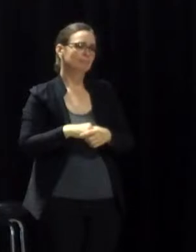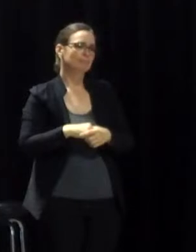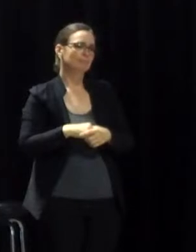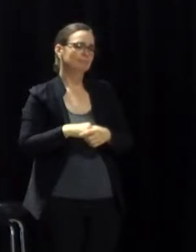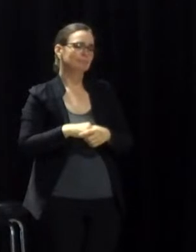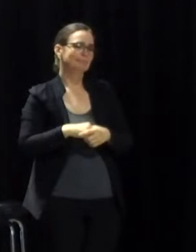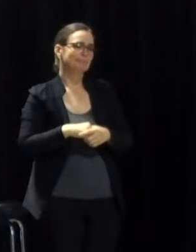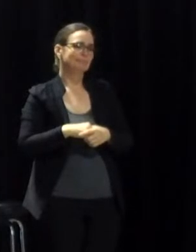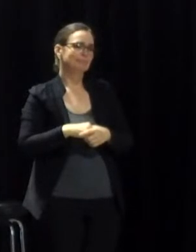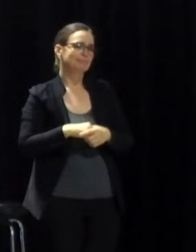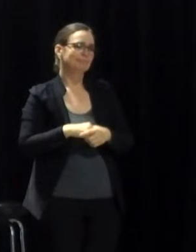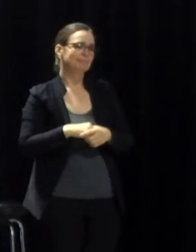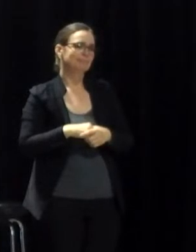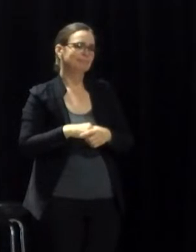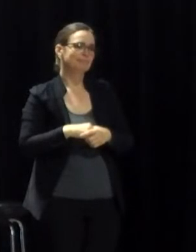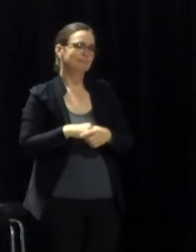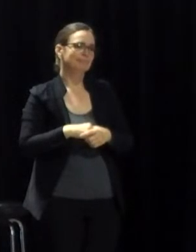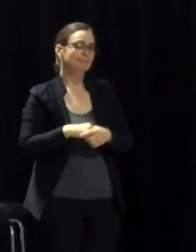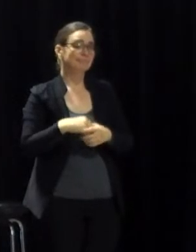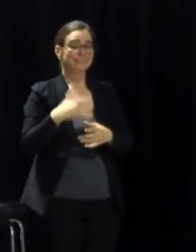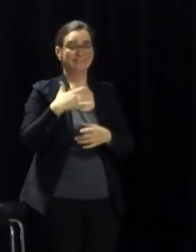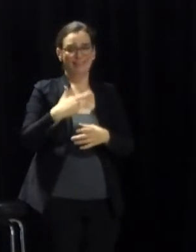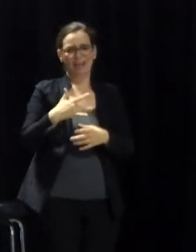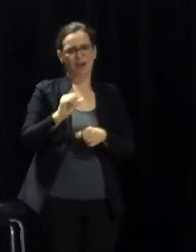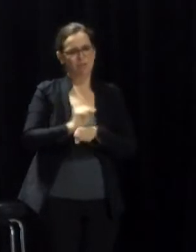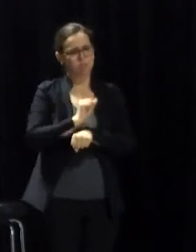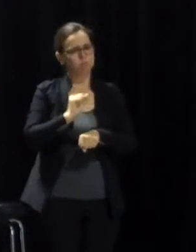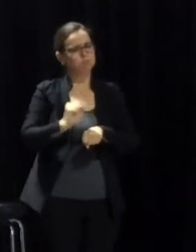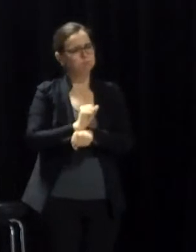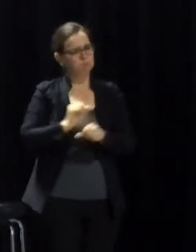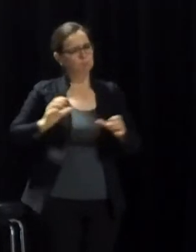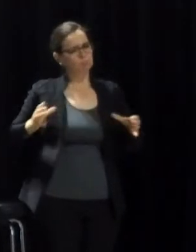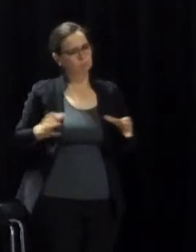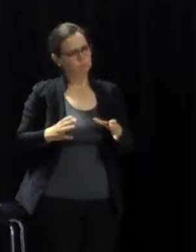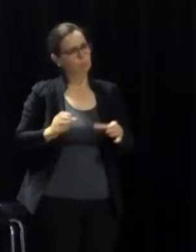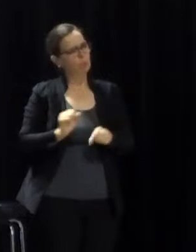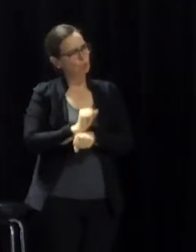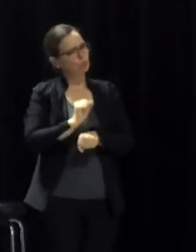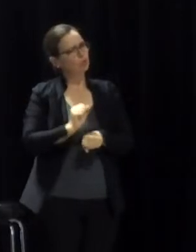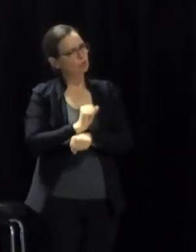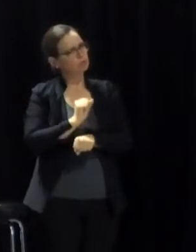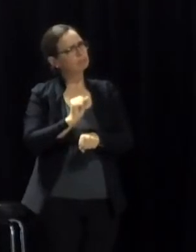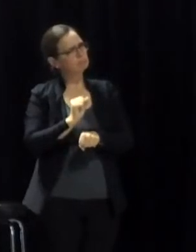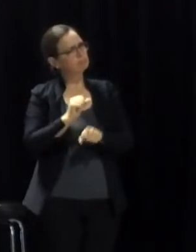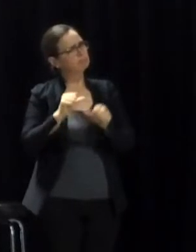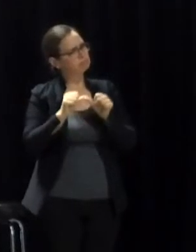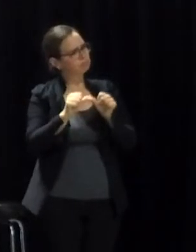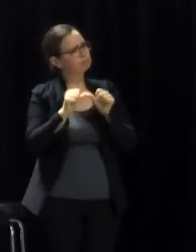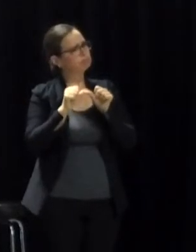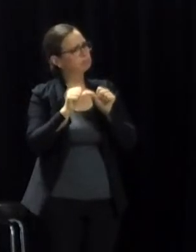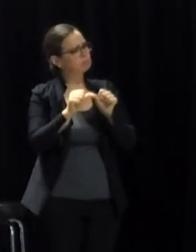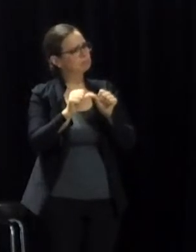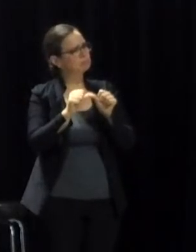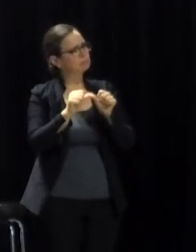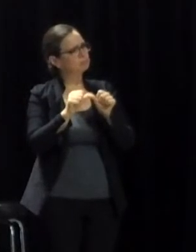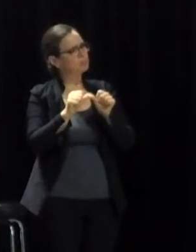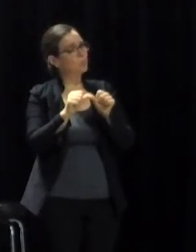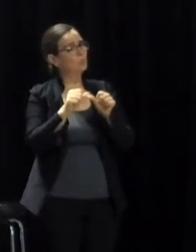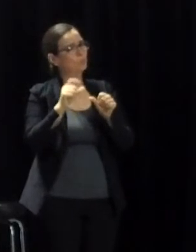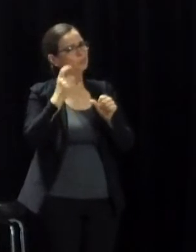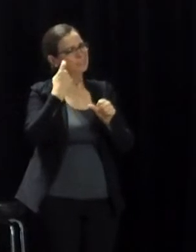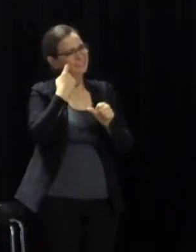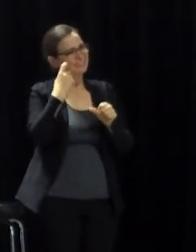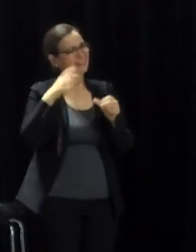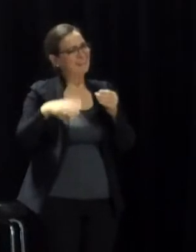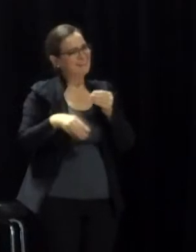team. And they, as soon as we put them into the system, they pick it up before you